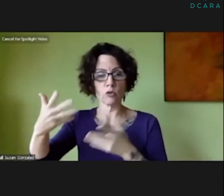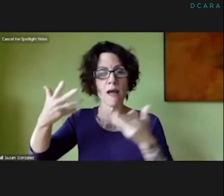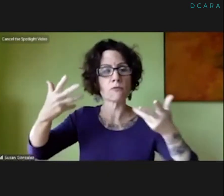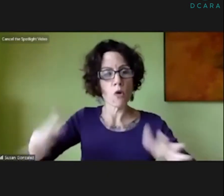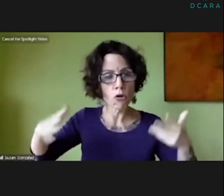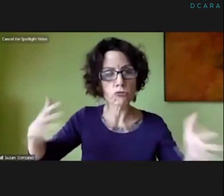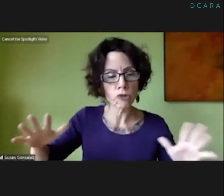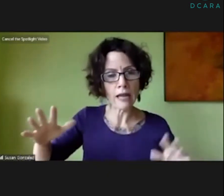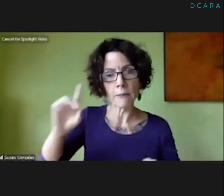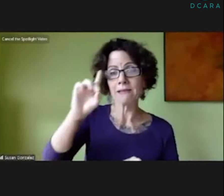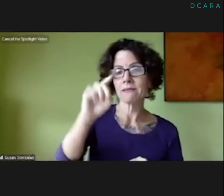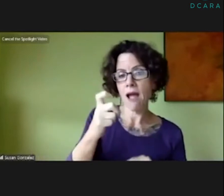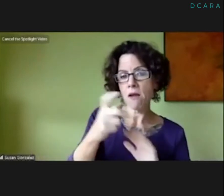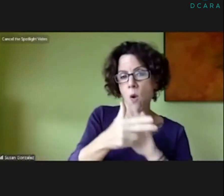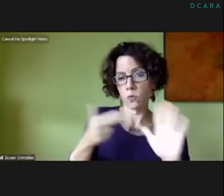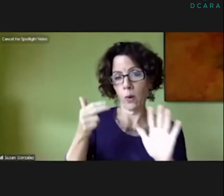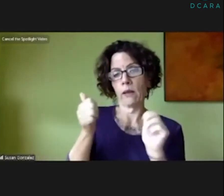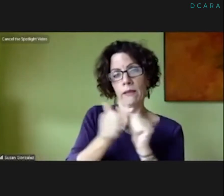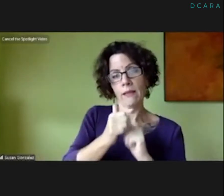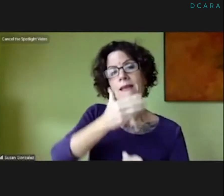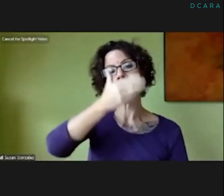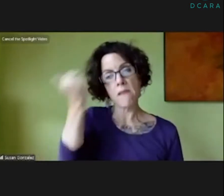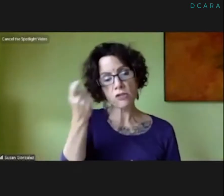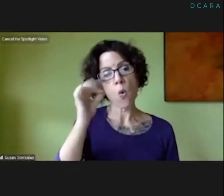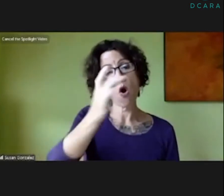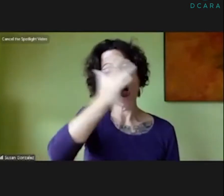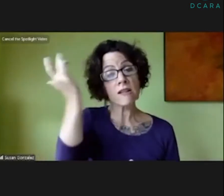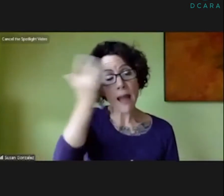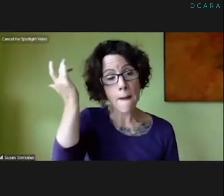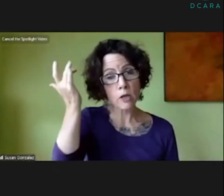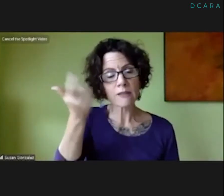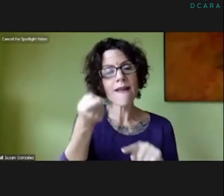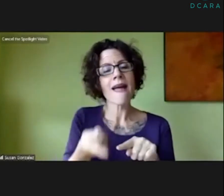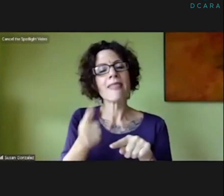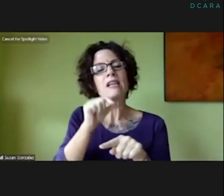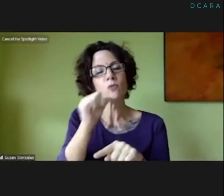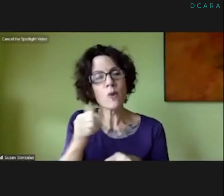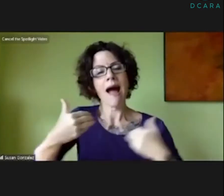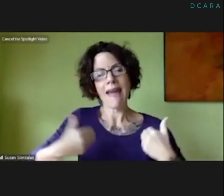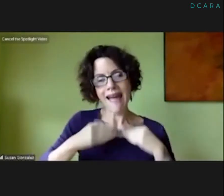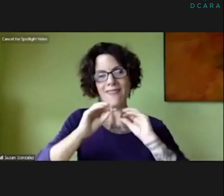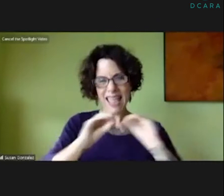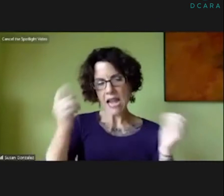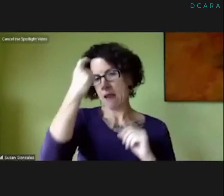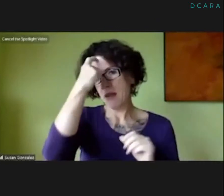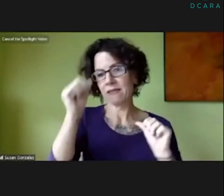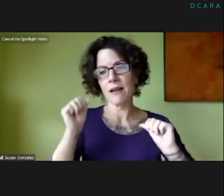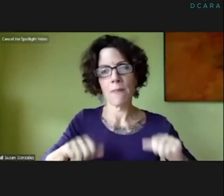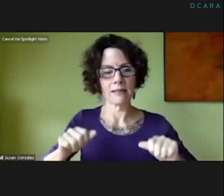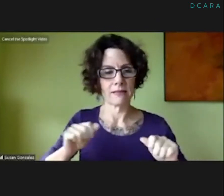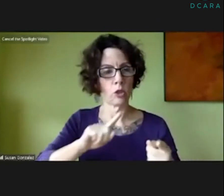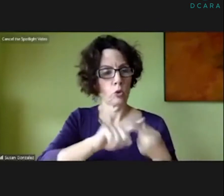any individual has already been diagnosed with dementia or Alzheimer's, They do not have